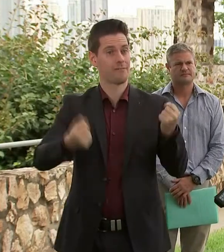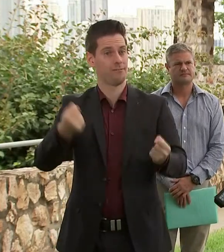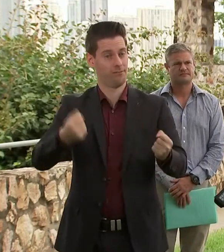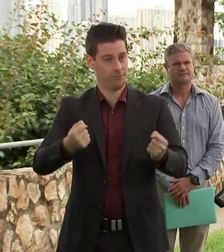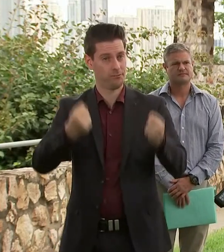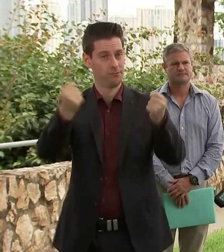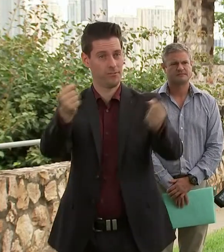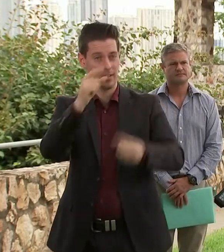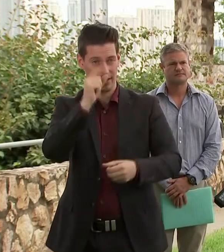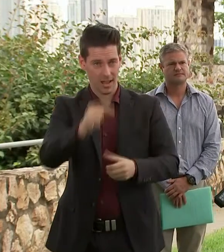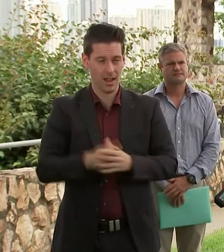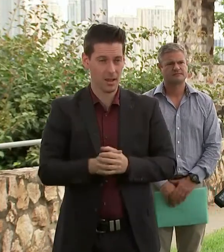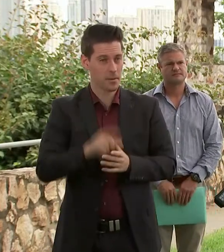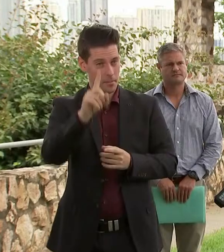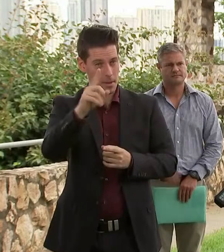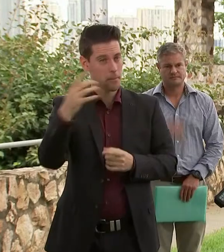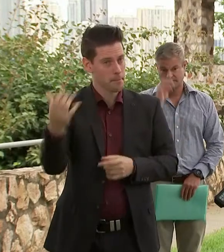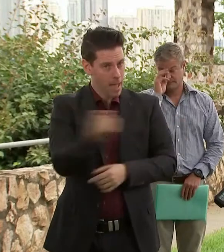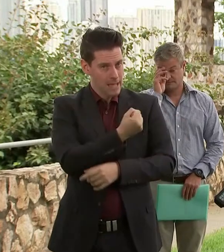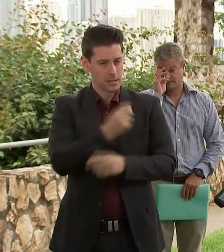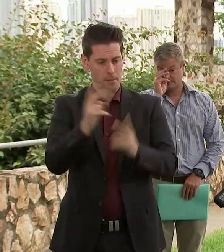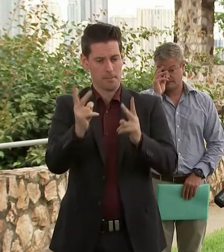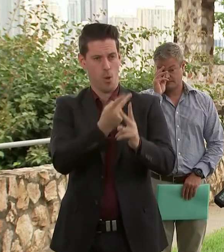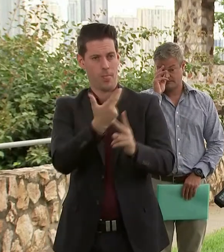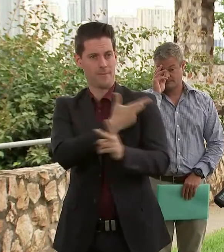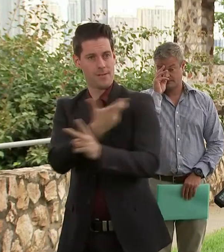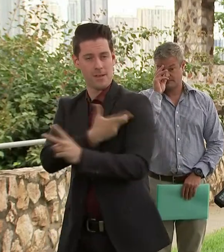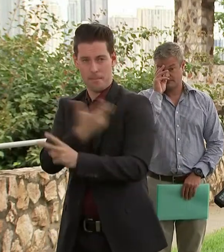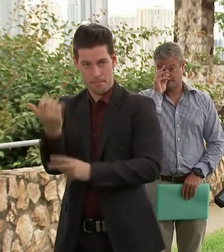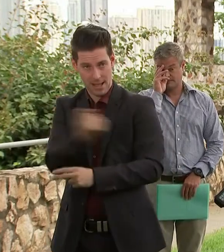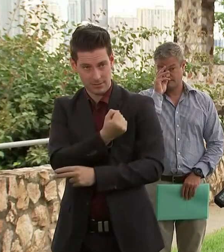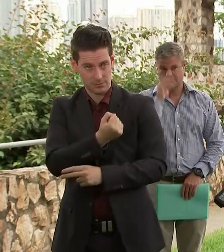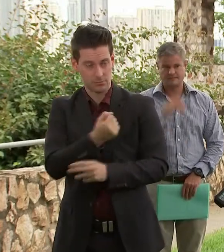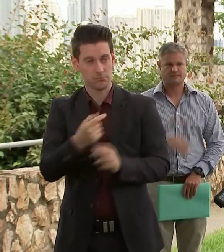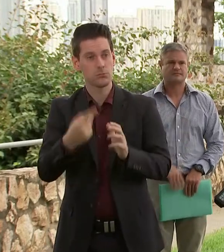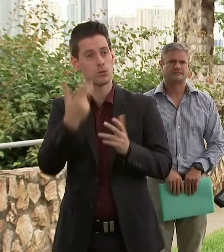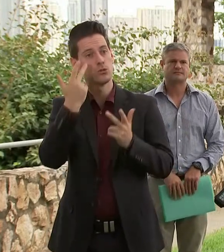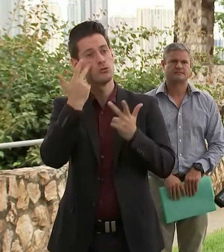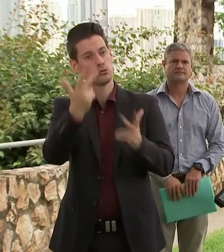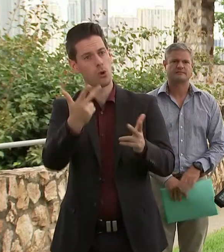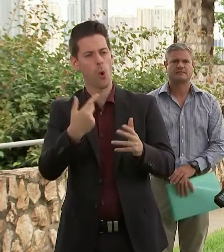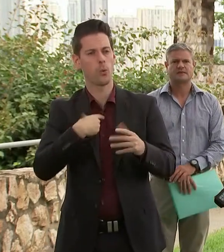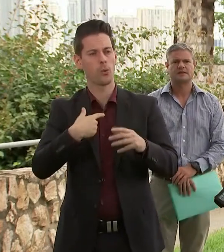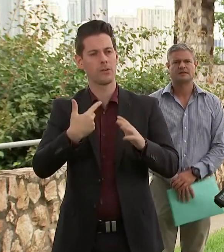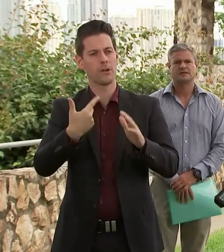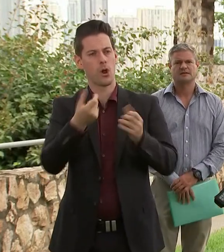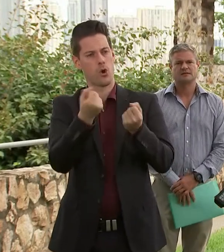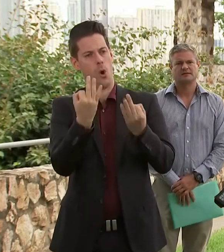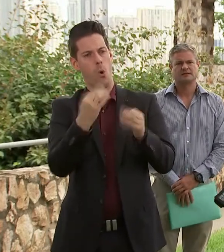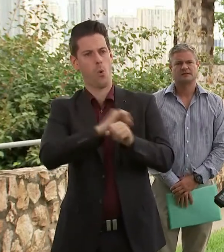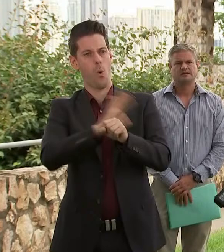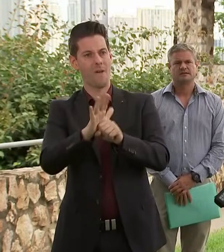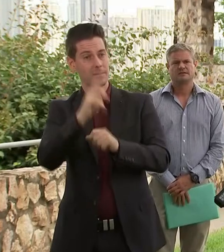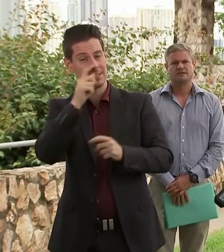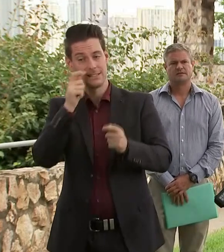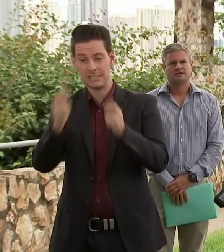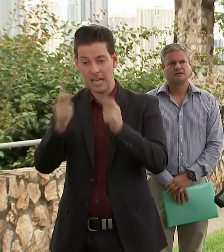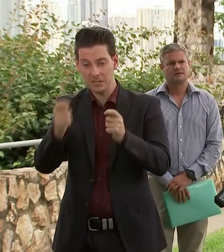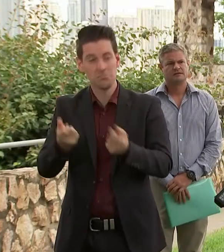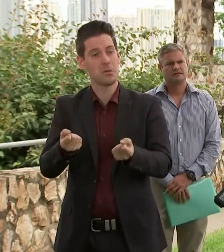provided they are fully vaccinated, provide evidence of a negative test in the previous 72